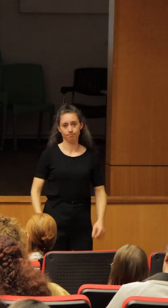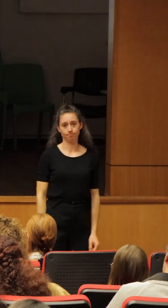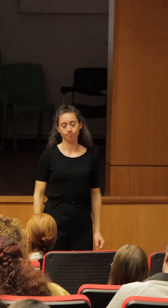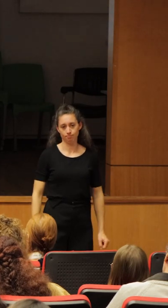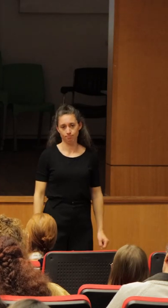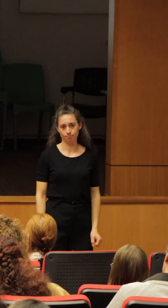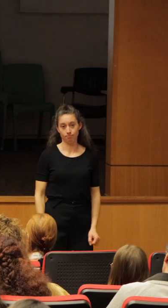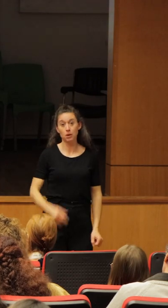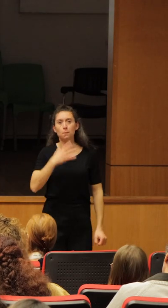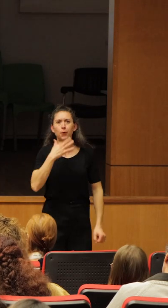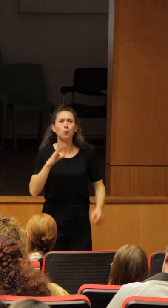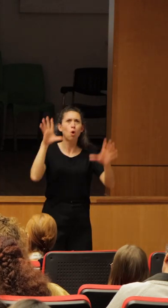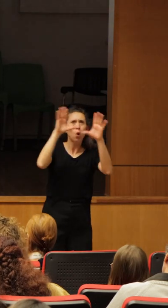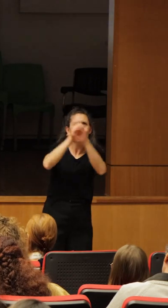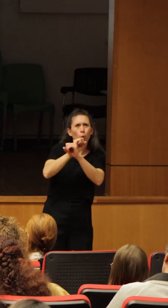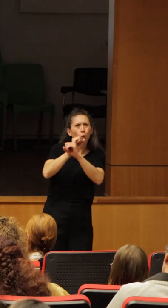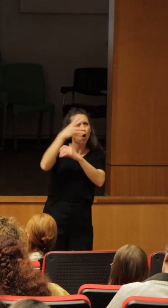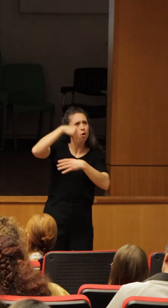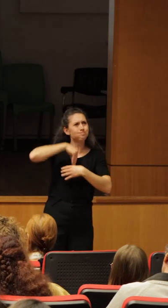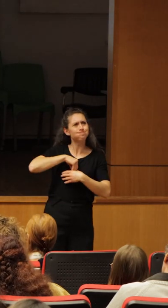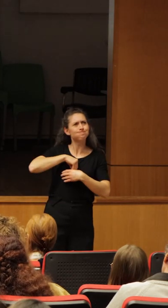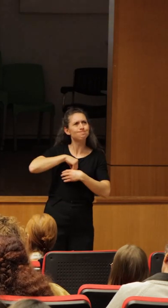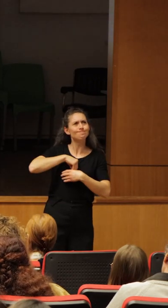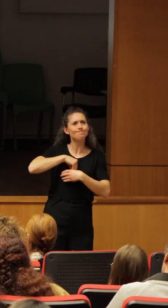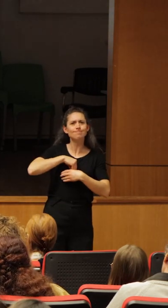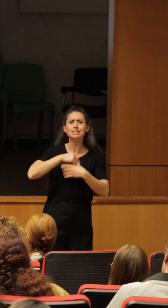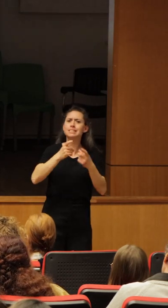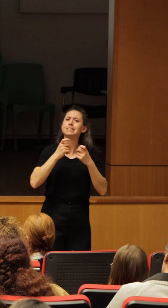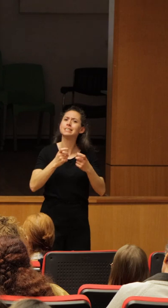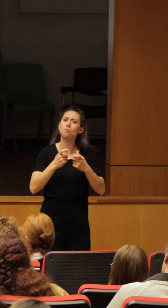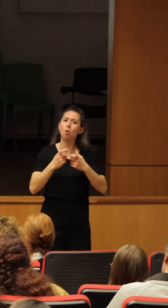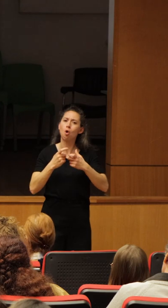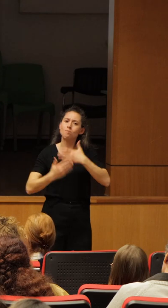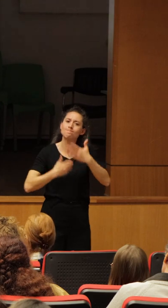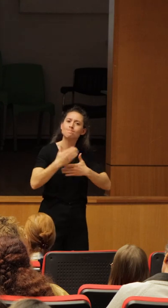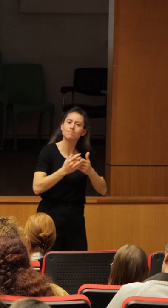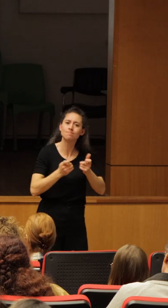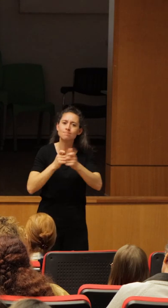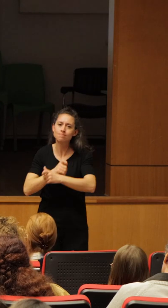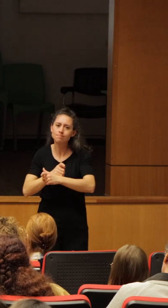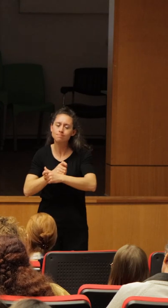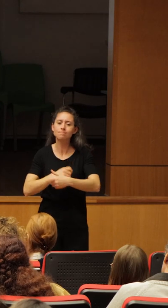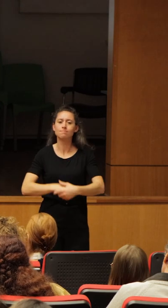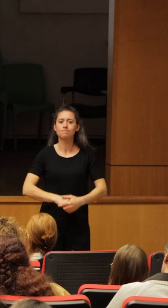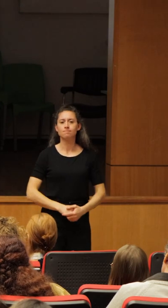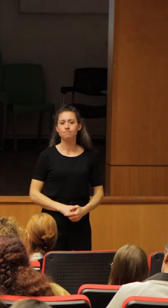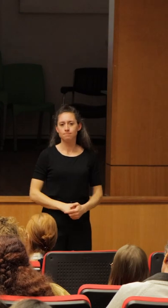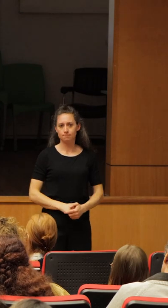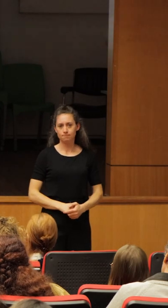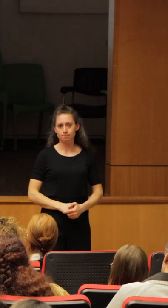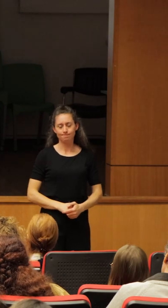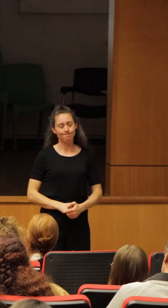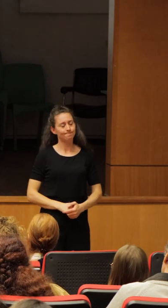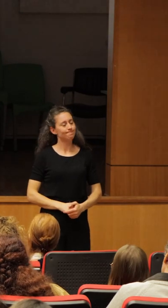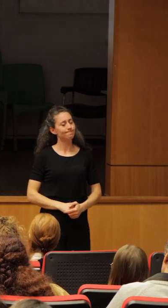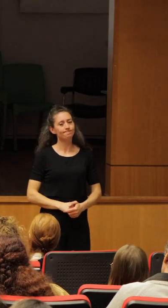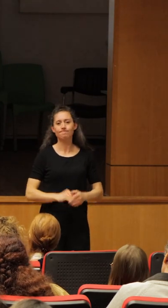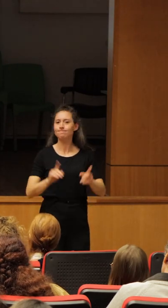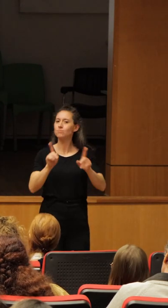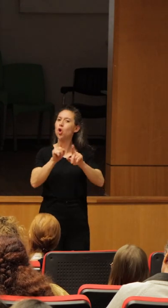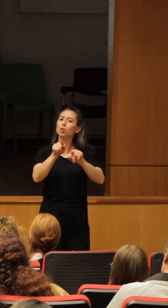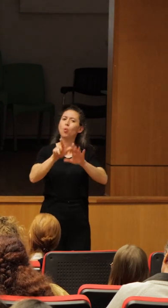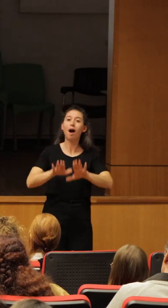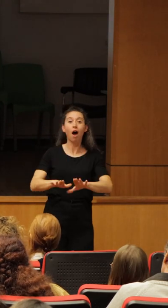is dark, si hay oscuridad and you need to move, y necesitas moverte, don't wait until the lights goes on. No te